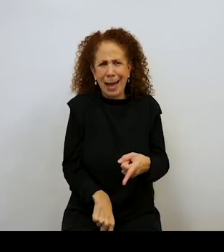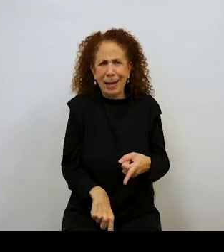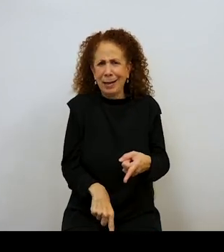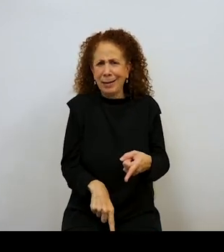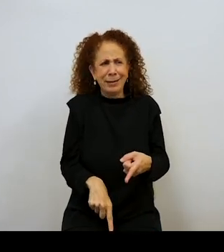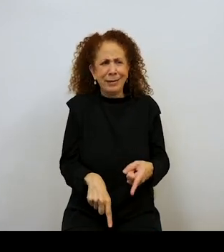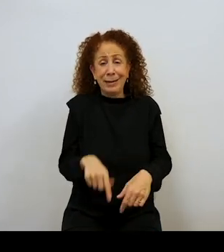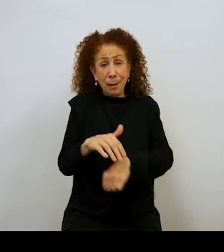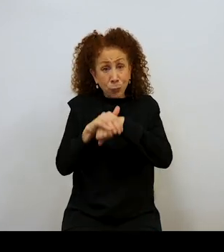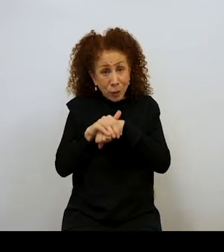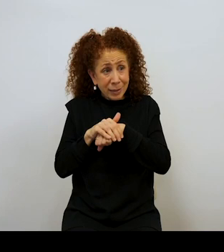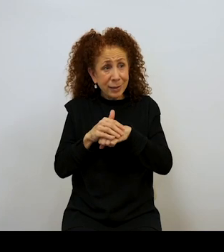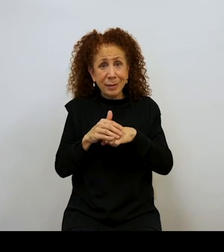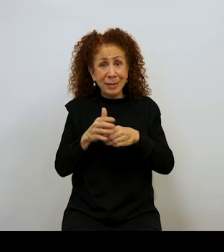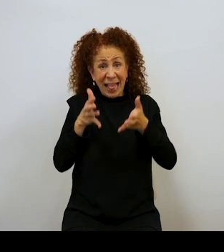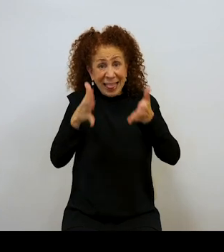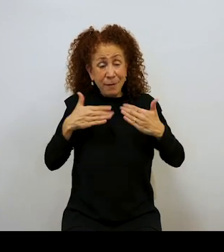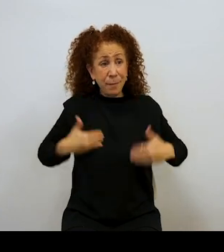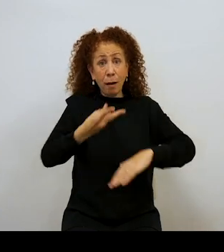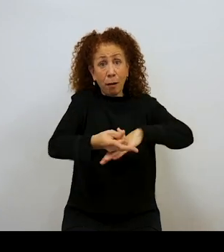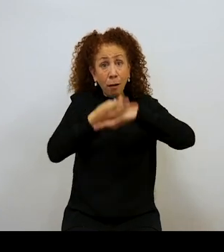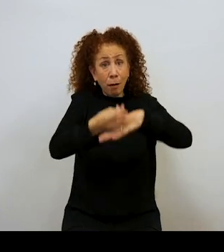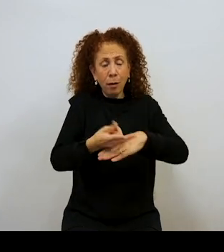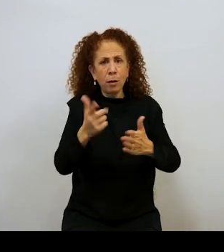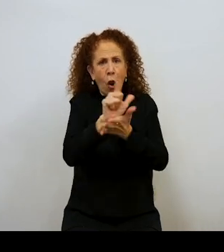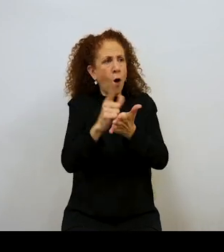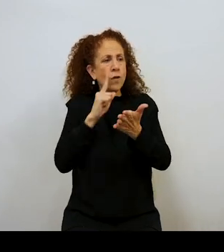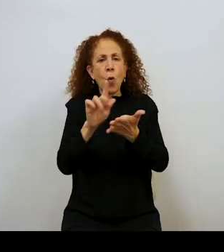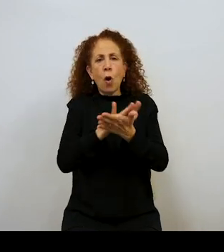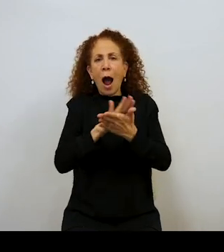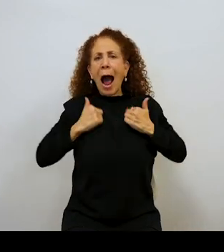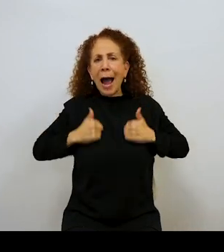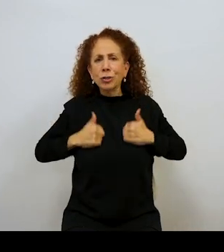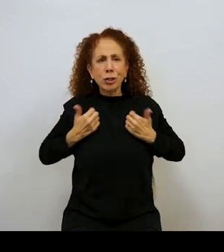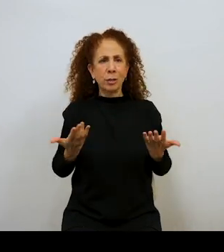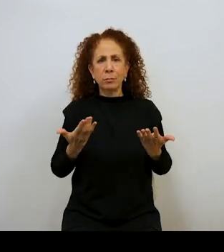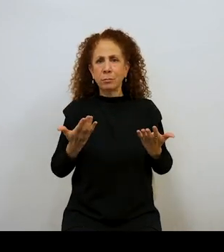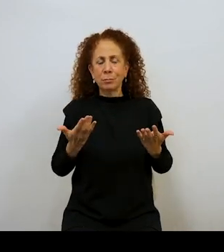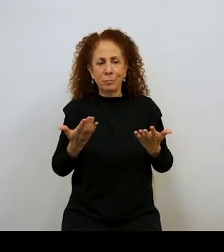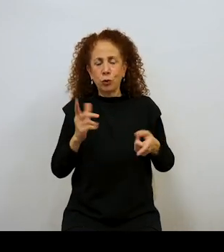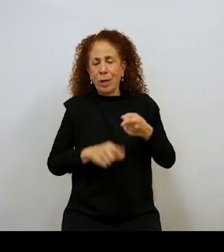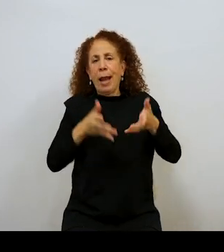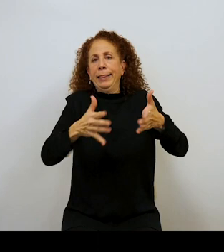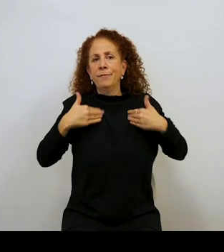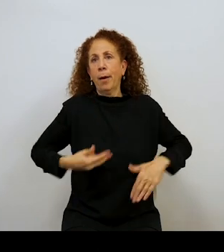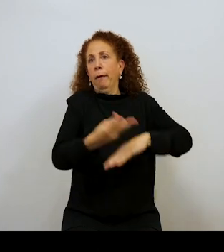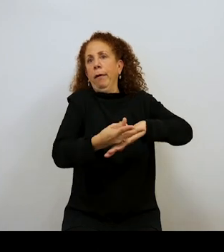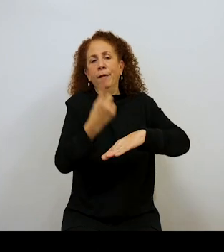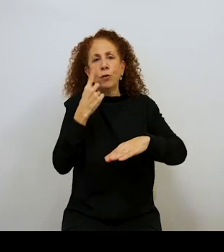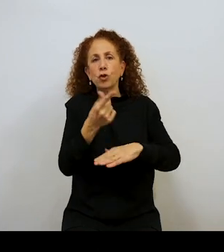2016-15 Britain for hygiene laws, let alone anything else. It's not that anyone's more civilized now, but for hygiene laws, you're not going to leave a body above the ground